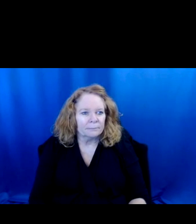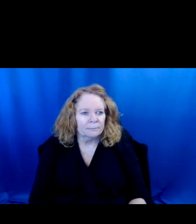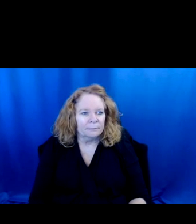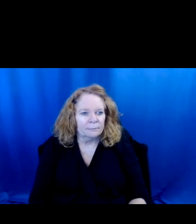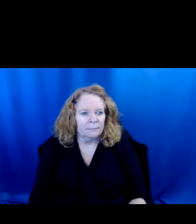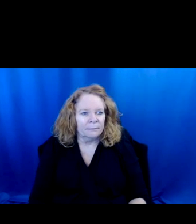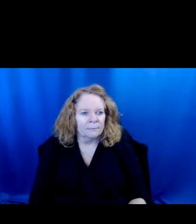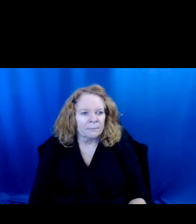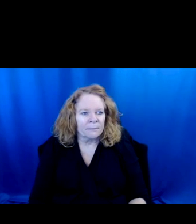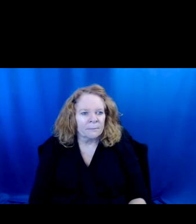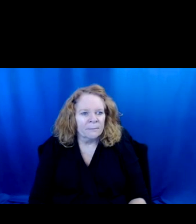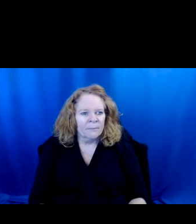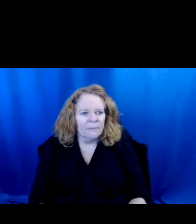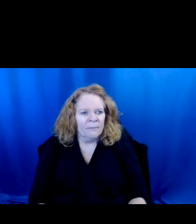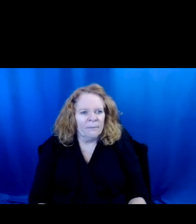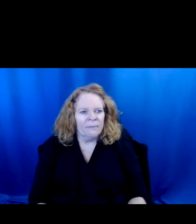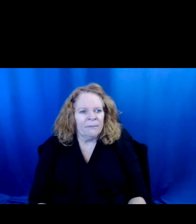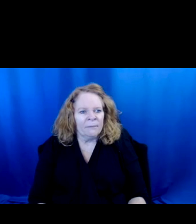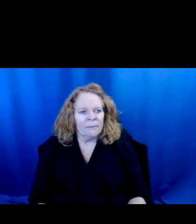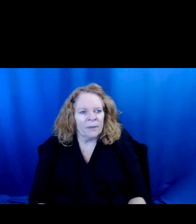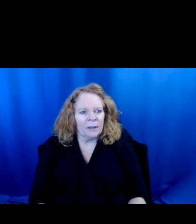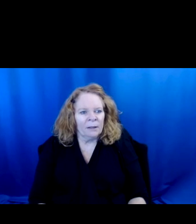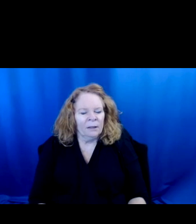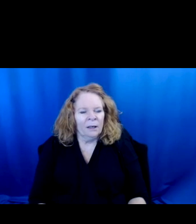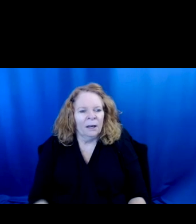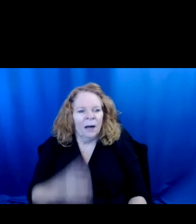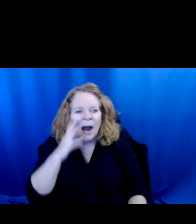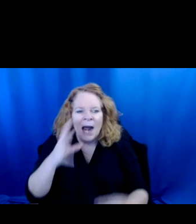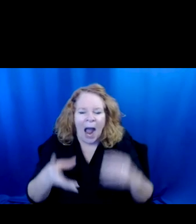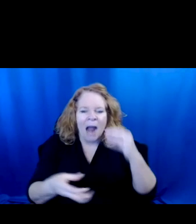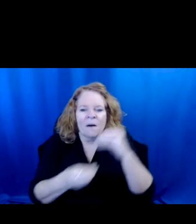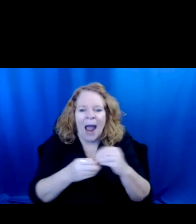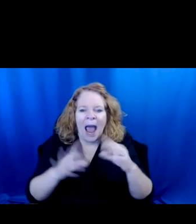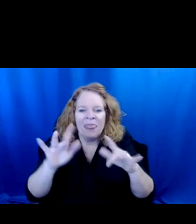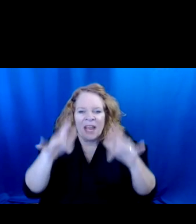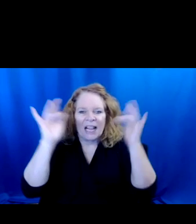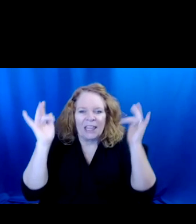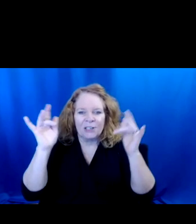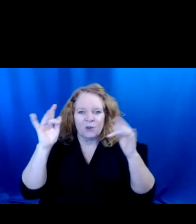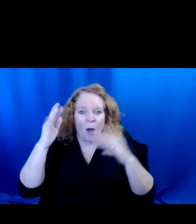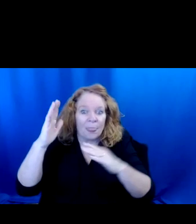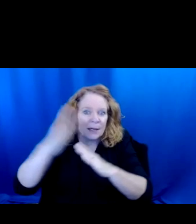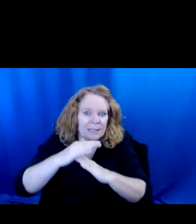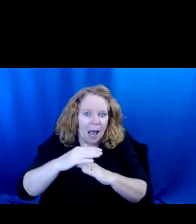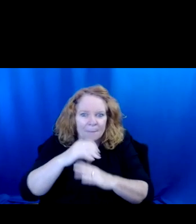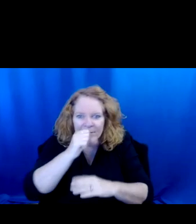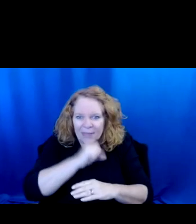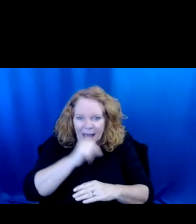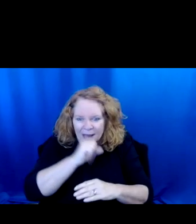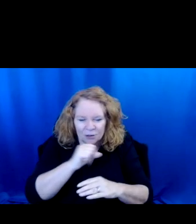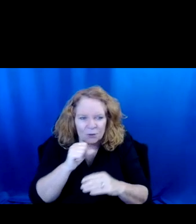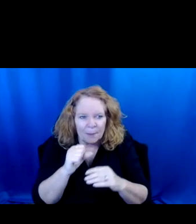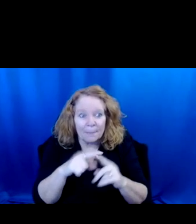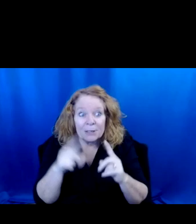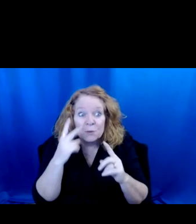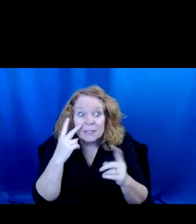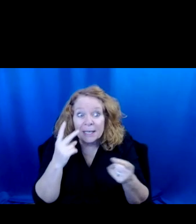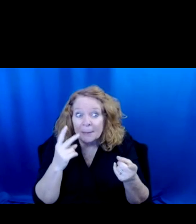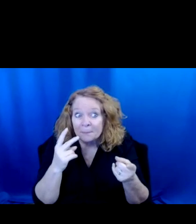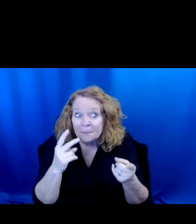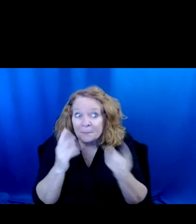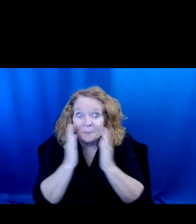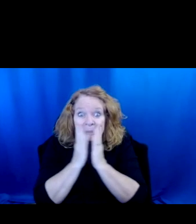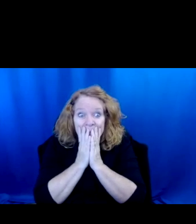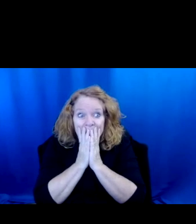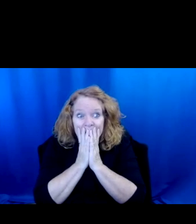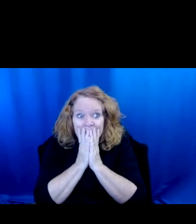pink glitter onto it so it stands out. So that's just going to go under there like that. But you honestly, you can